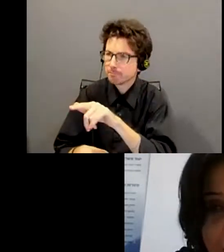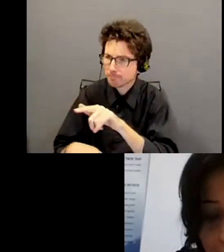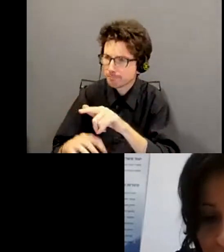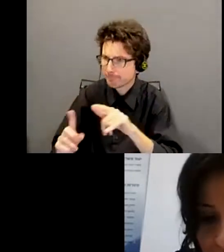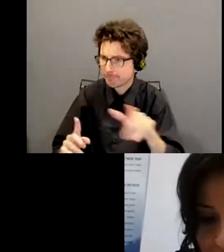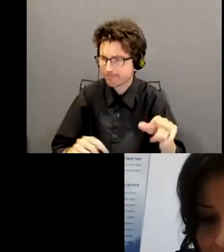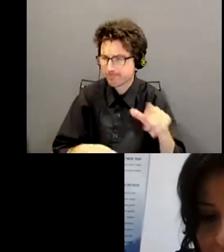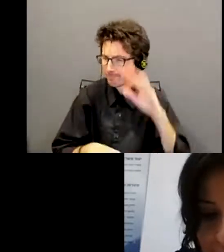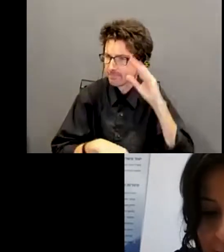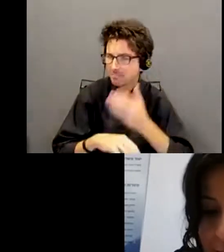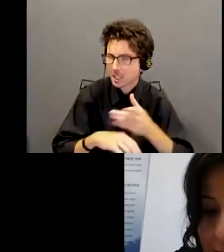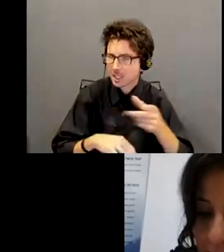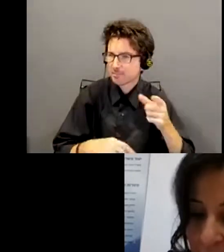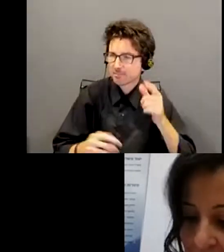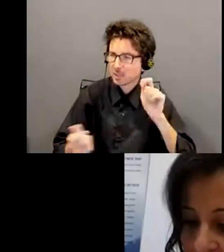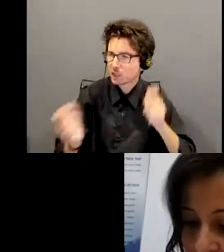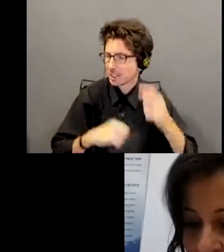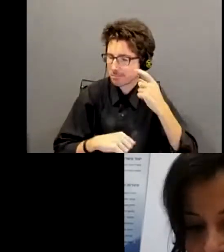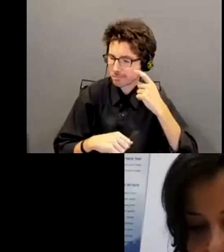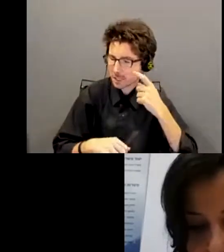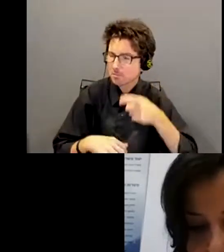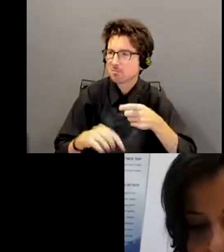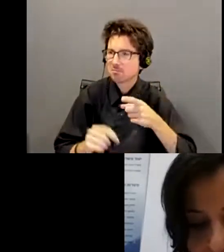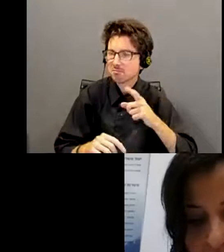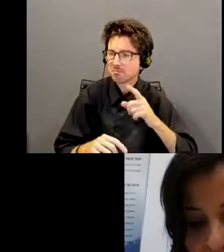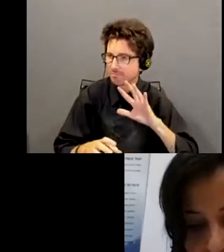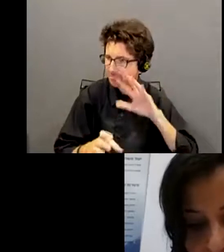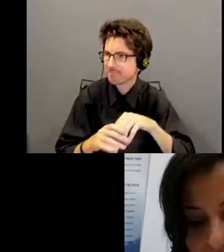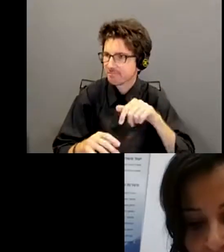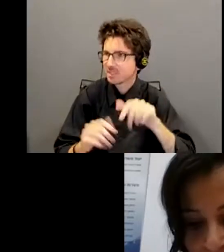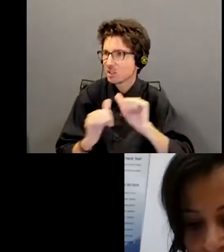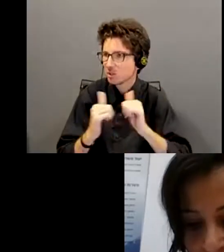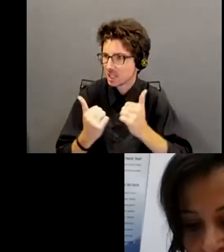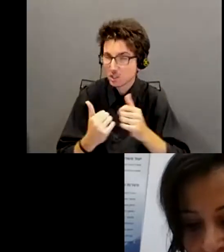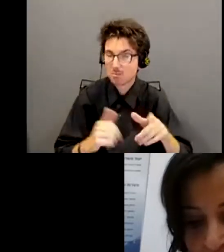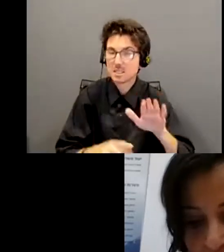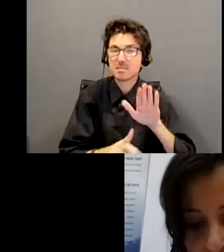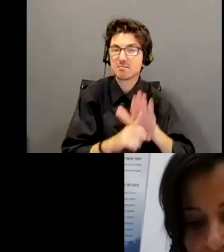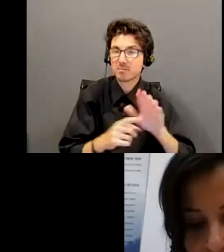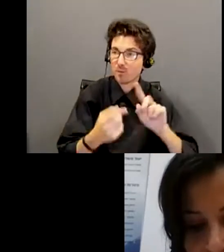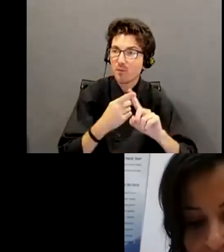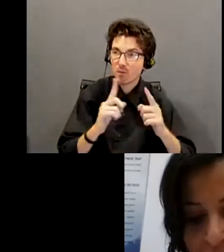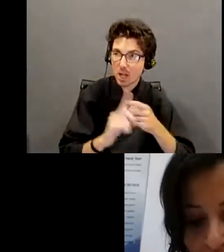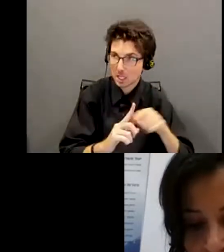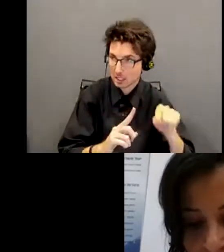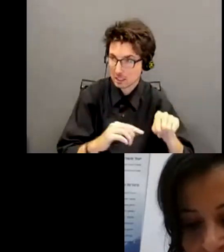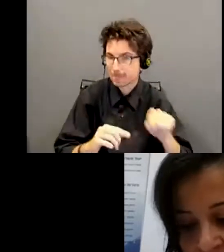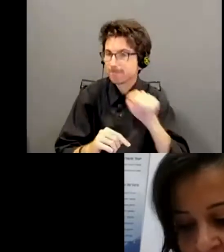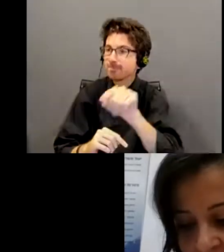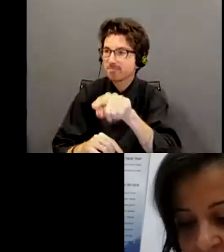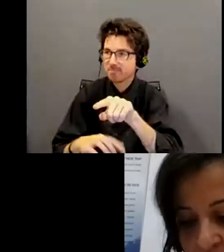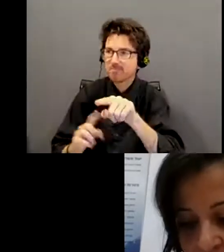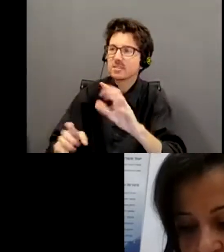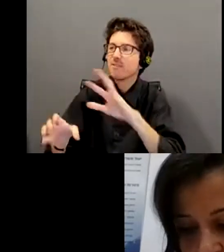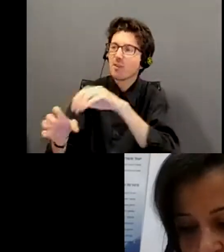join the association because he was exposed to a friend of him who is a member of our association who shared the various and enjoyable